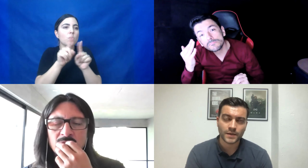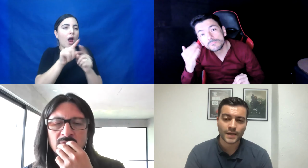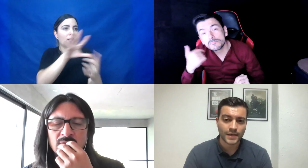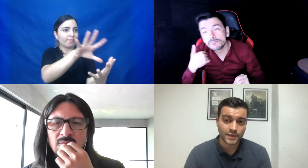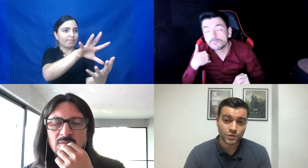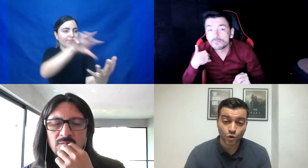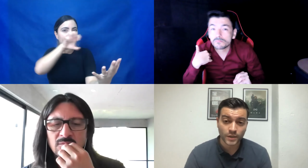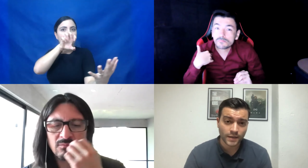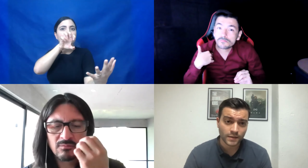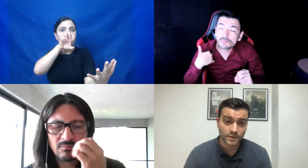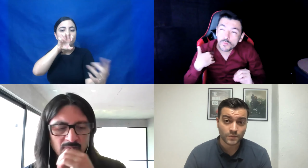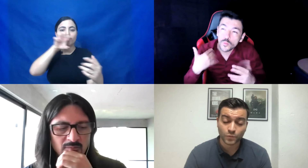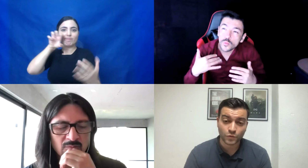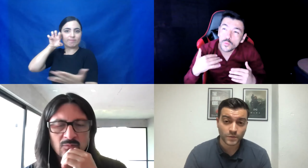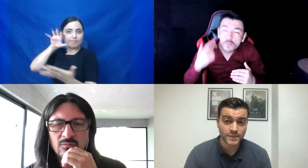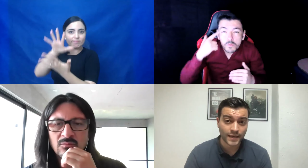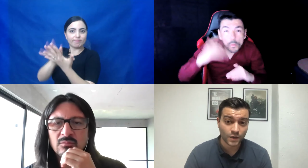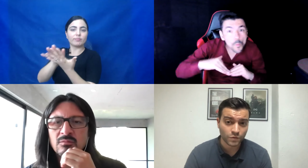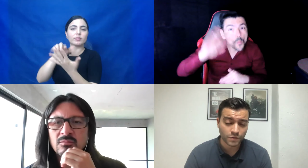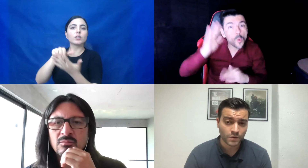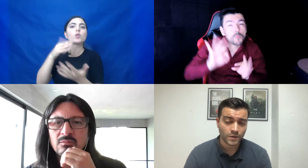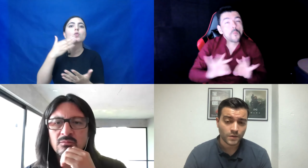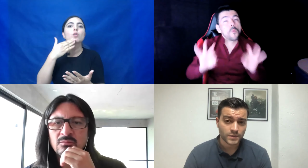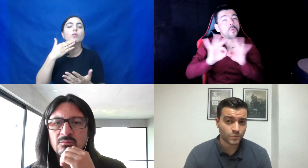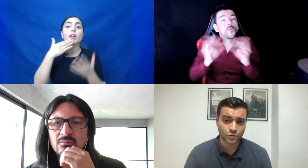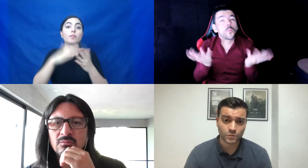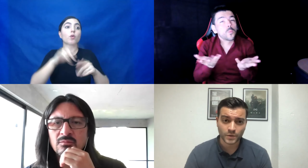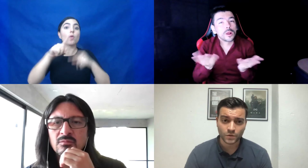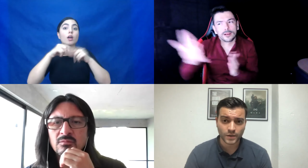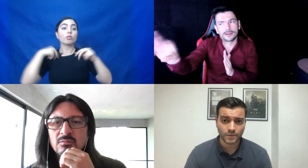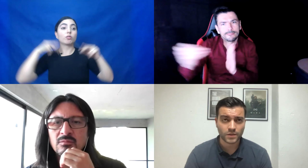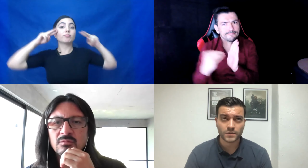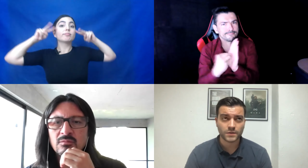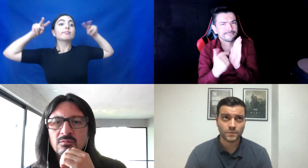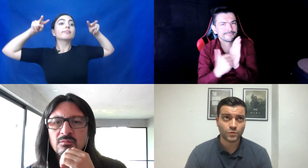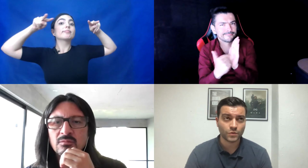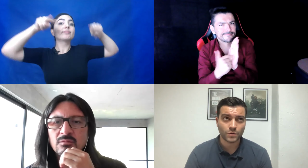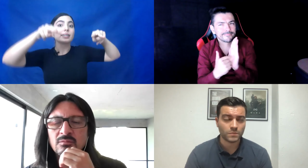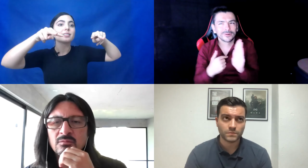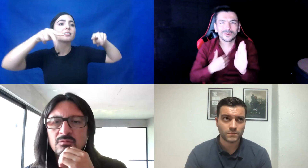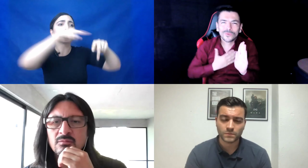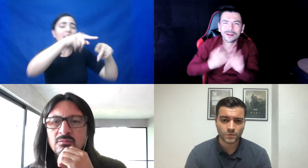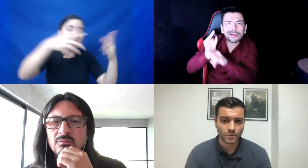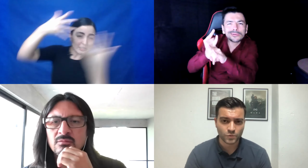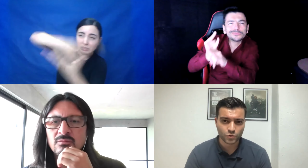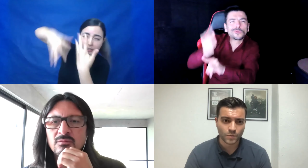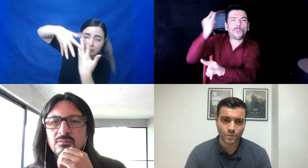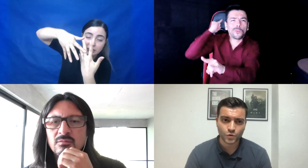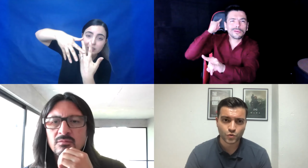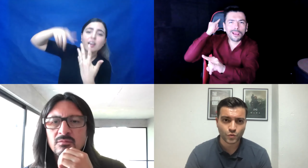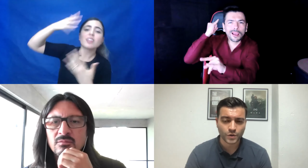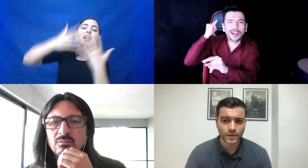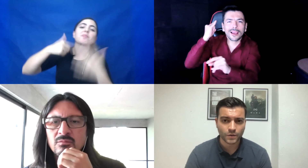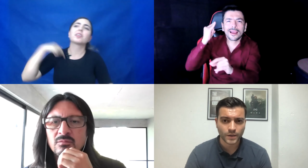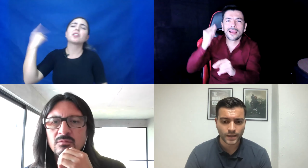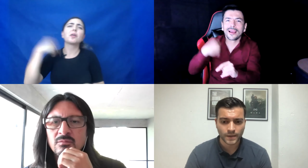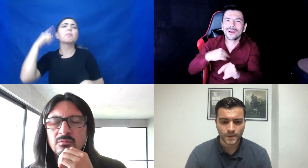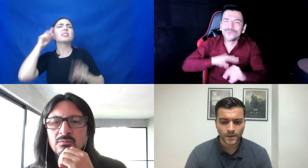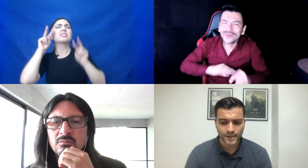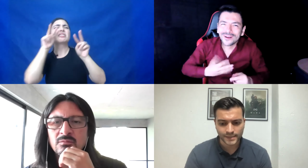world. It's important for us to see the history from a different perspective. We're currently